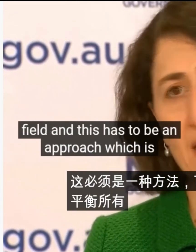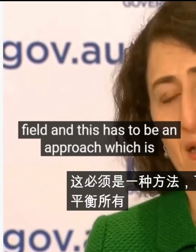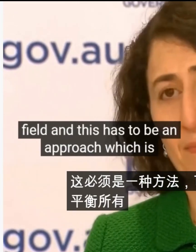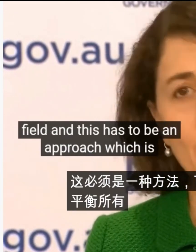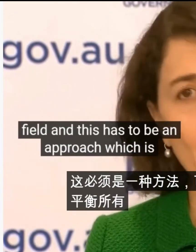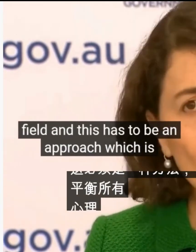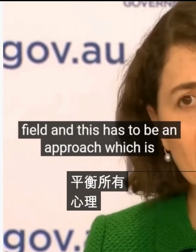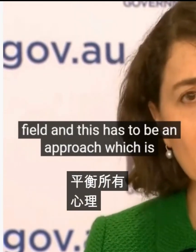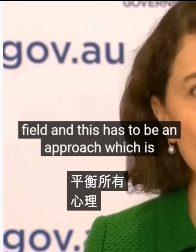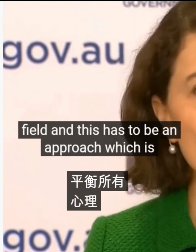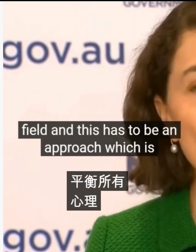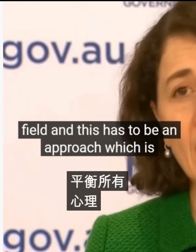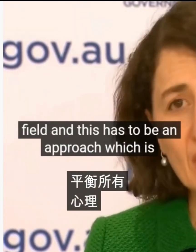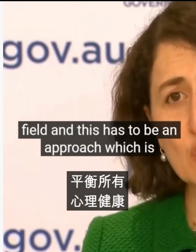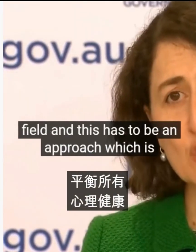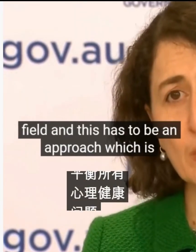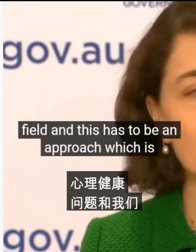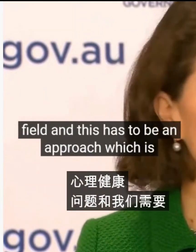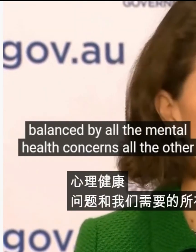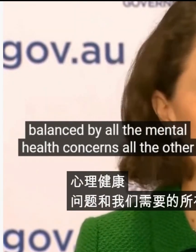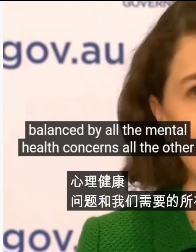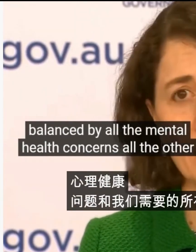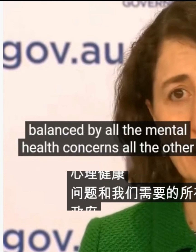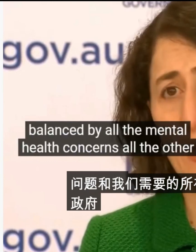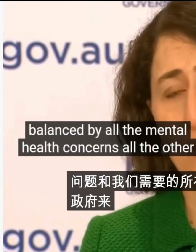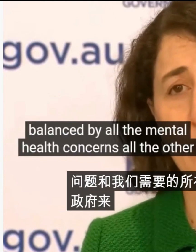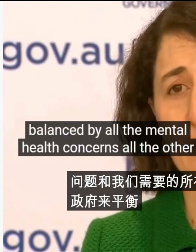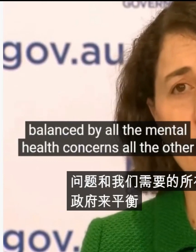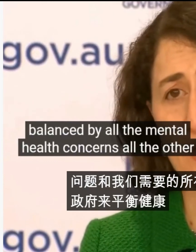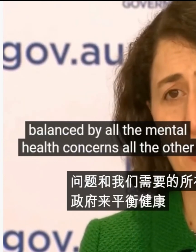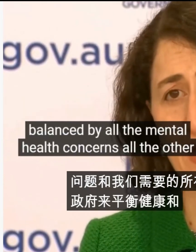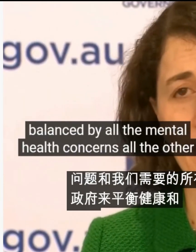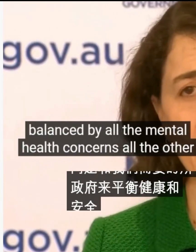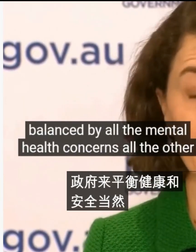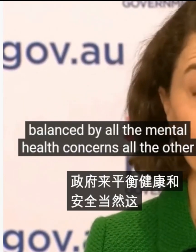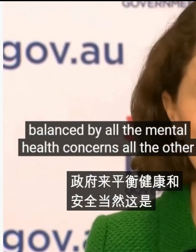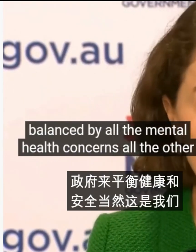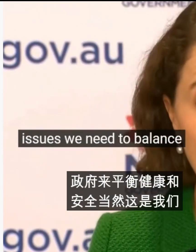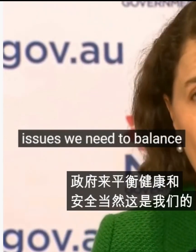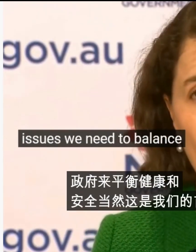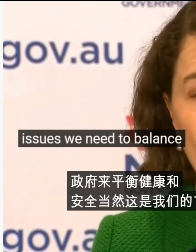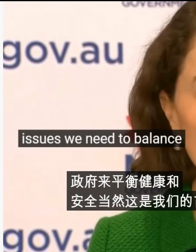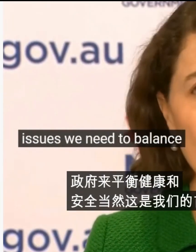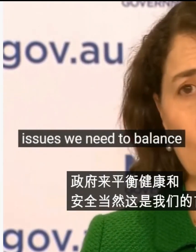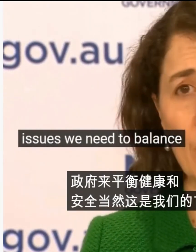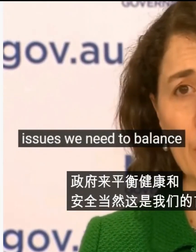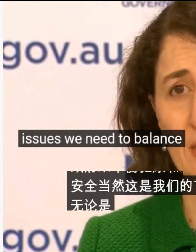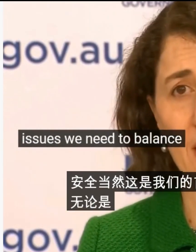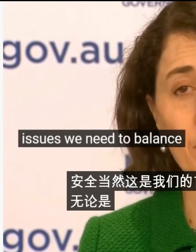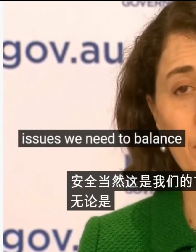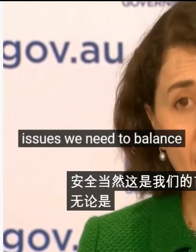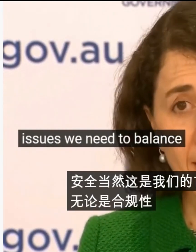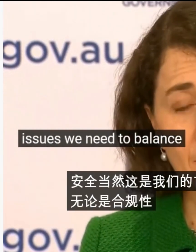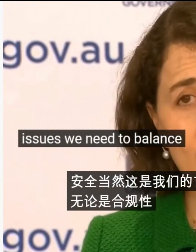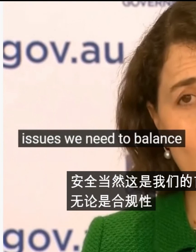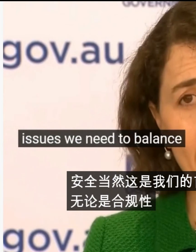all the mental health concerns, all the other issues we need to balance as a government. Whether it's health and safety, of course that's our priority,